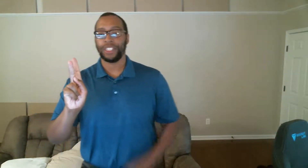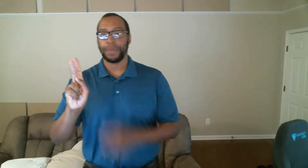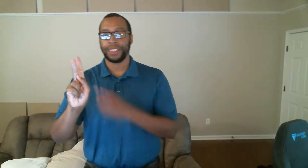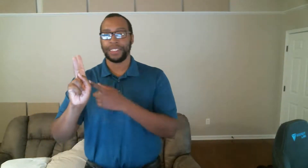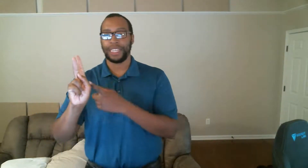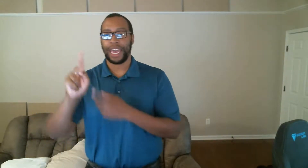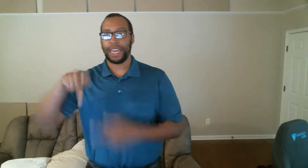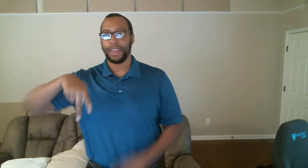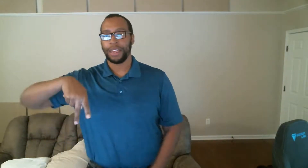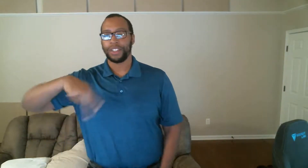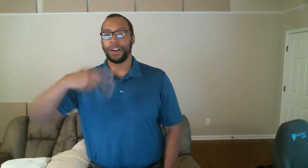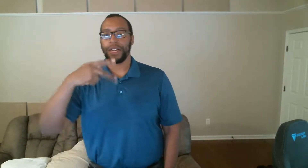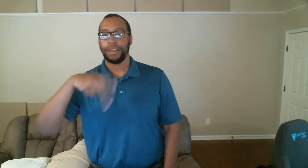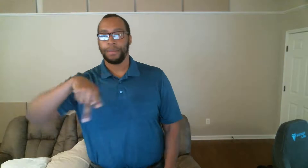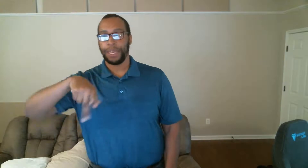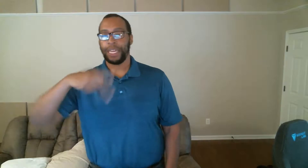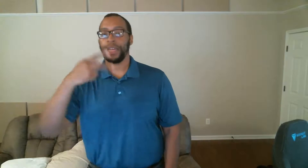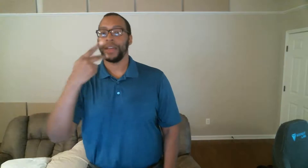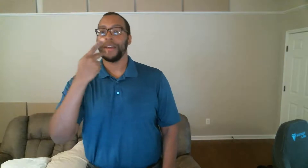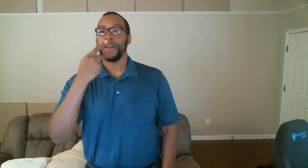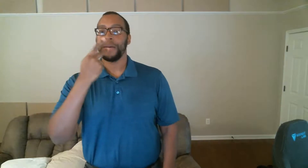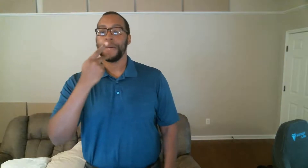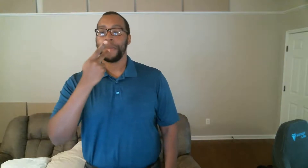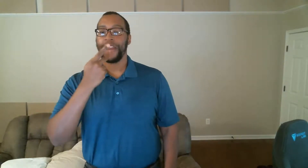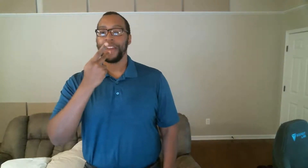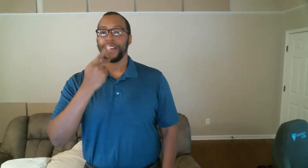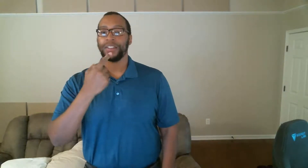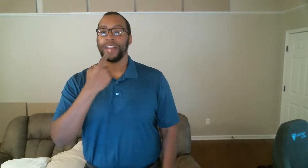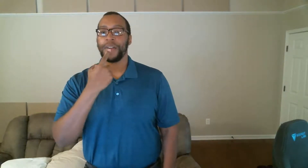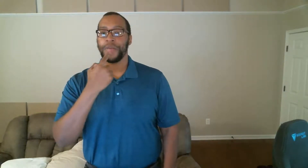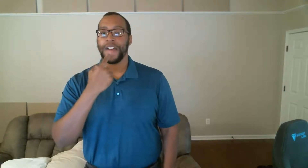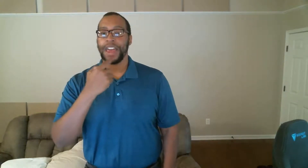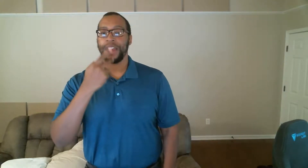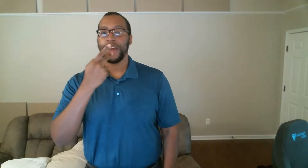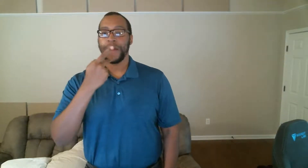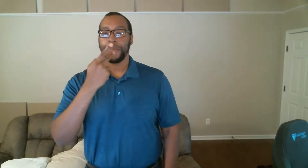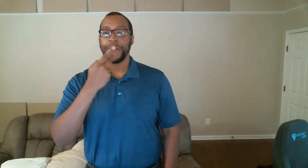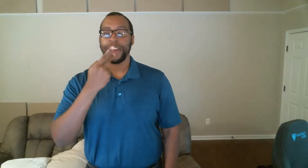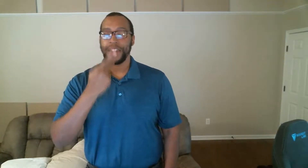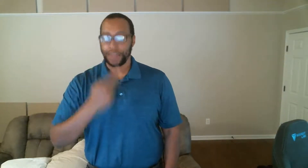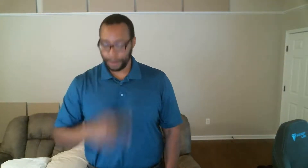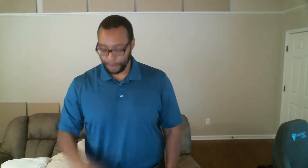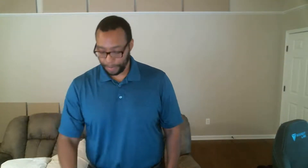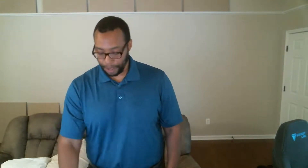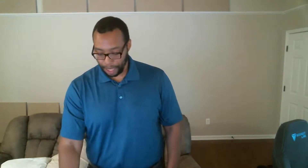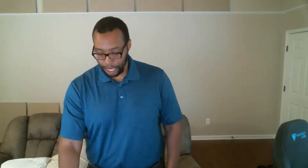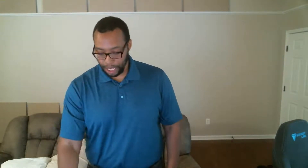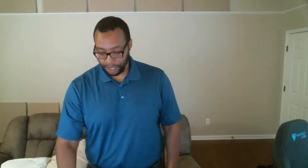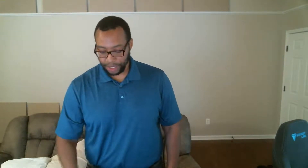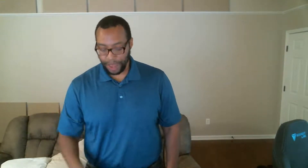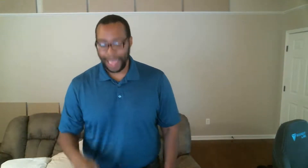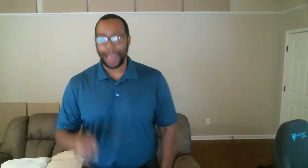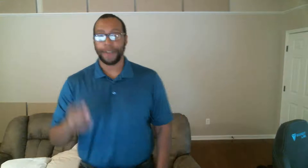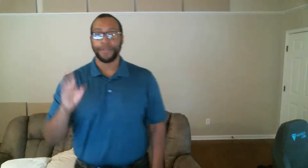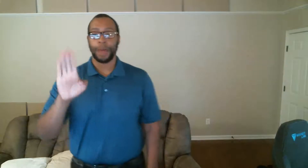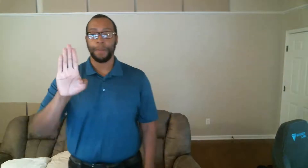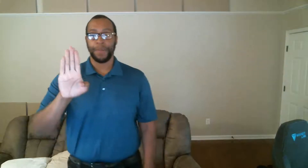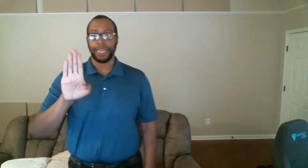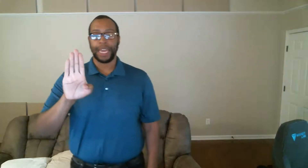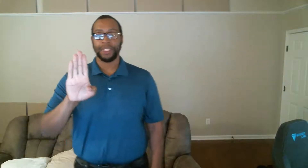this is K, turn it, P, pink. So you have red, pink. You also have a B hand shape